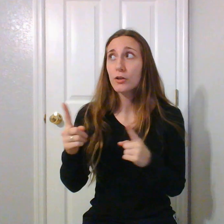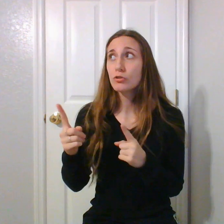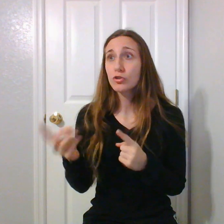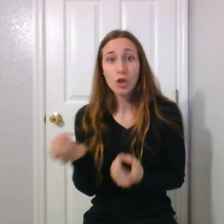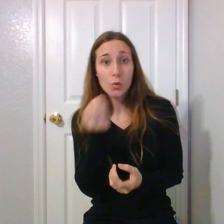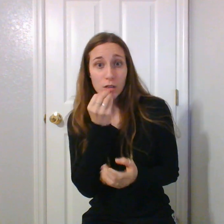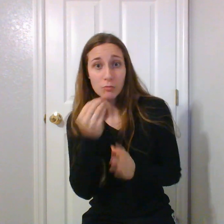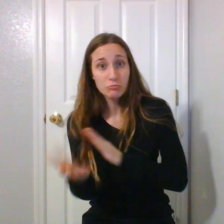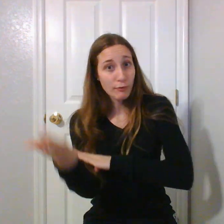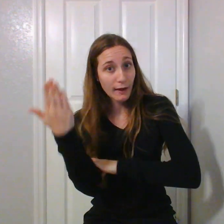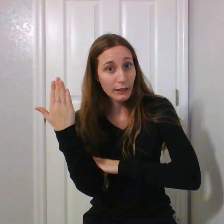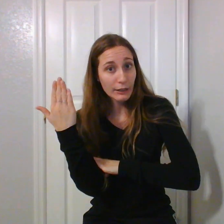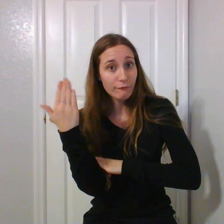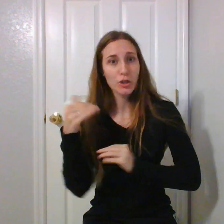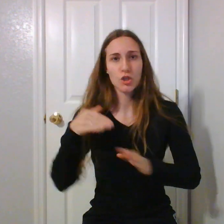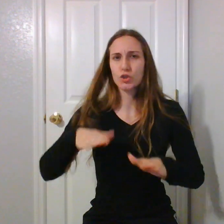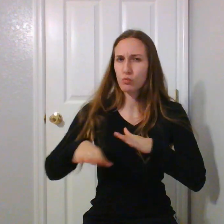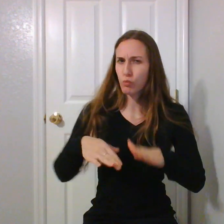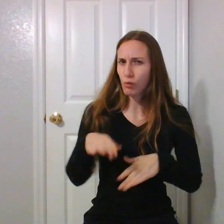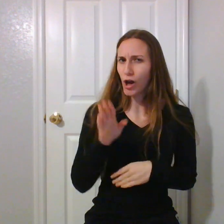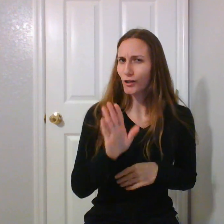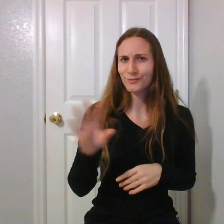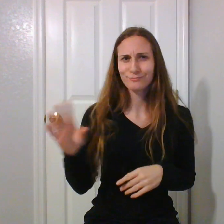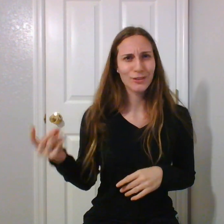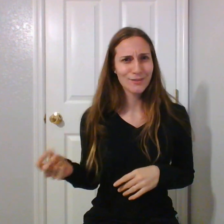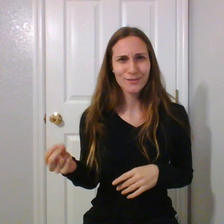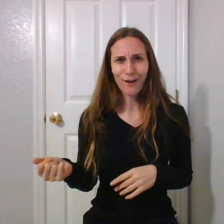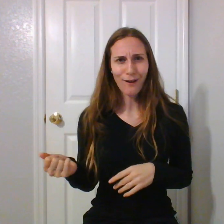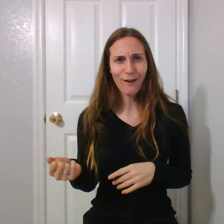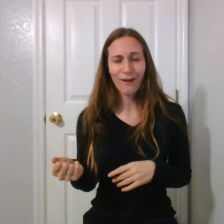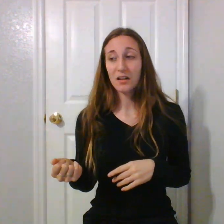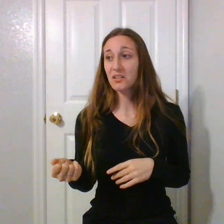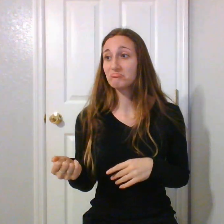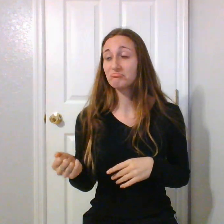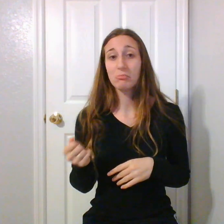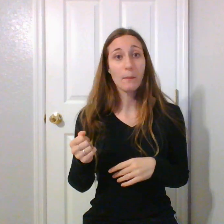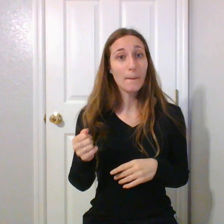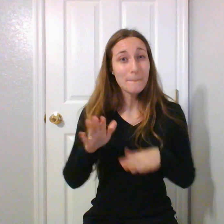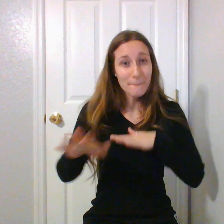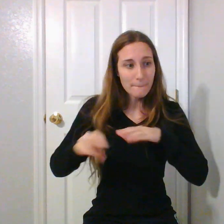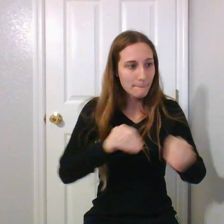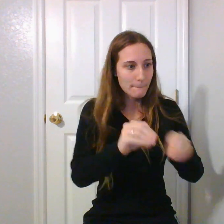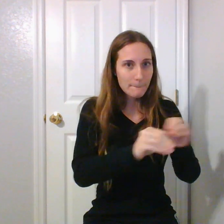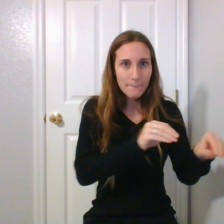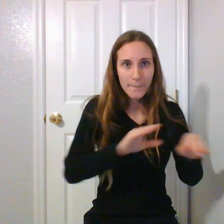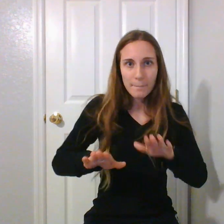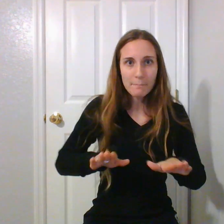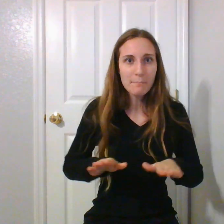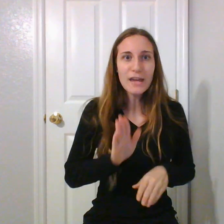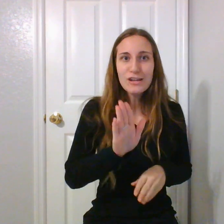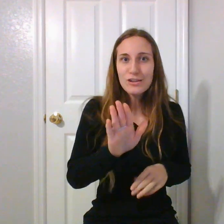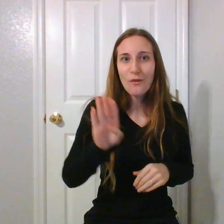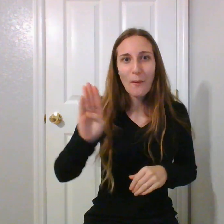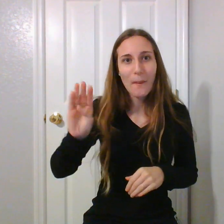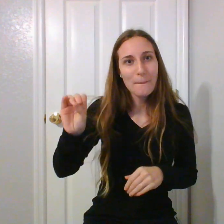walk with your dog it can be as simple as making your bed in the morning like just doing something that again kind of checks off your to-do